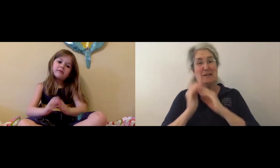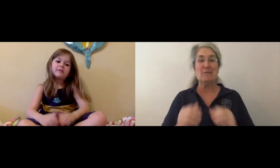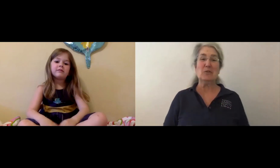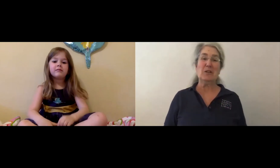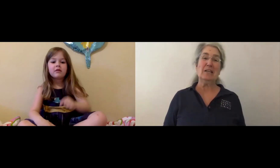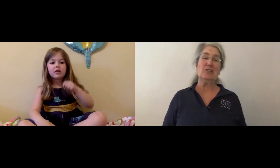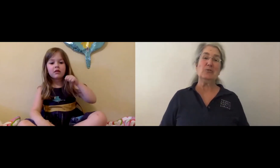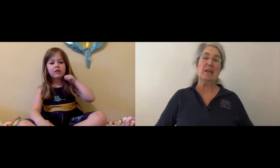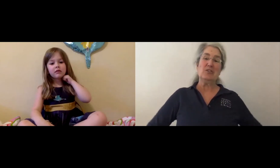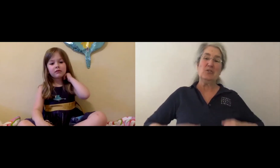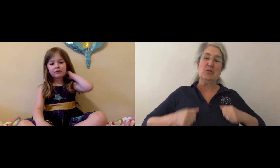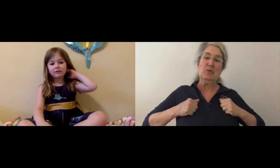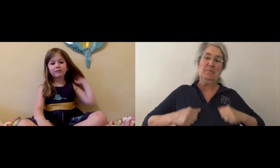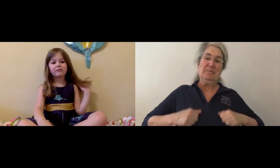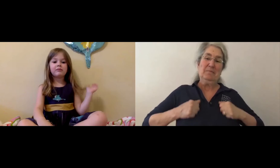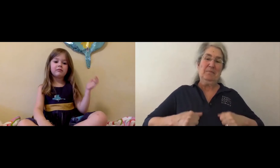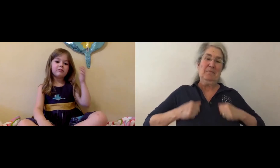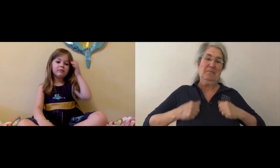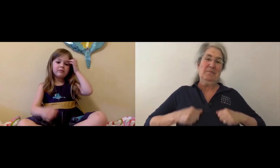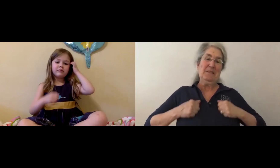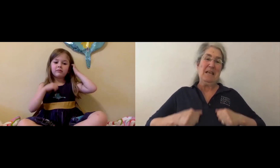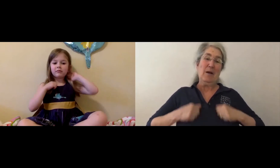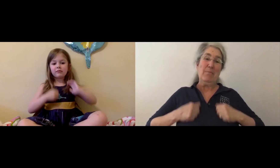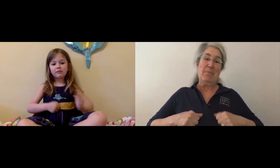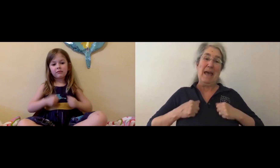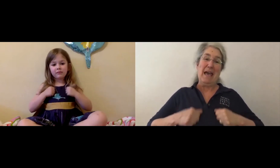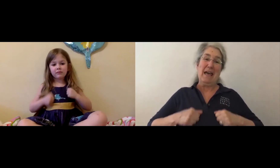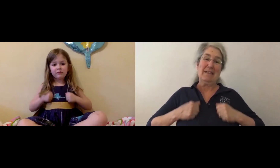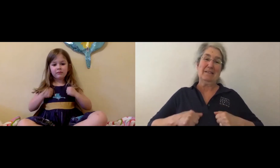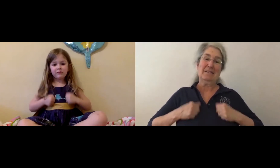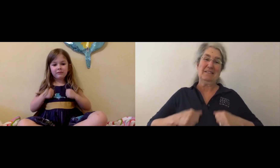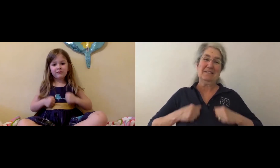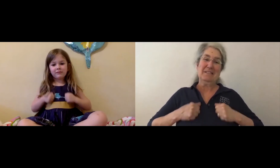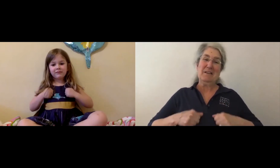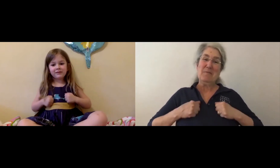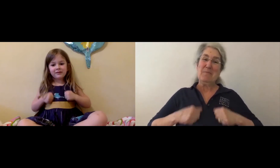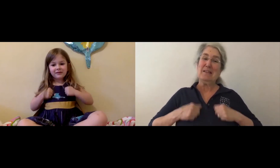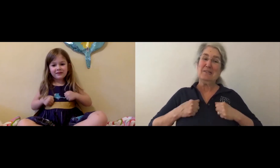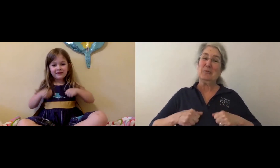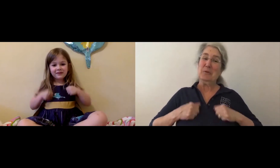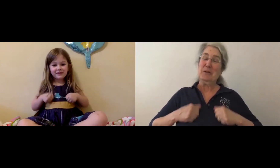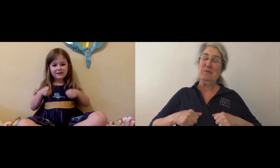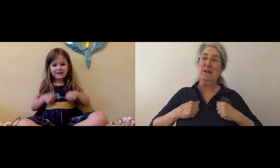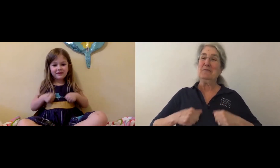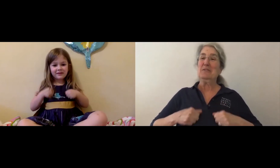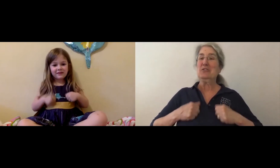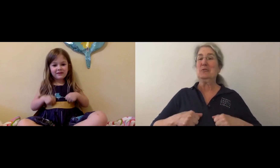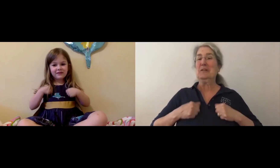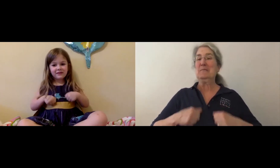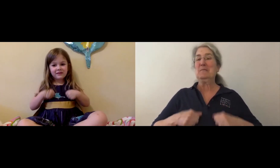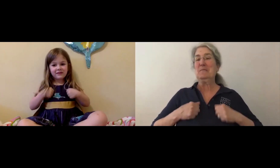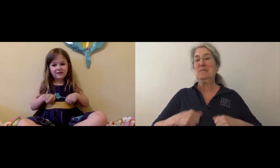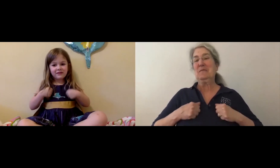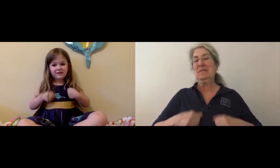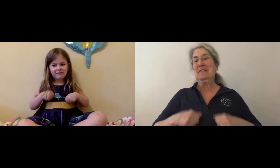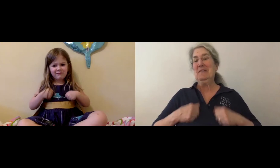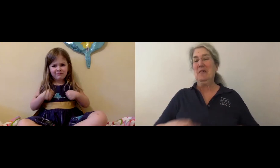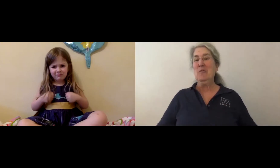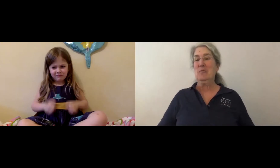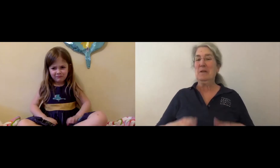you're lucky, you get to take a bath. Baths are really fun for children. Oh, so